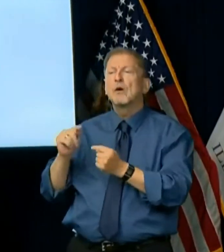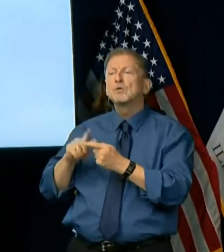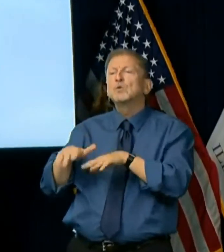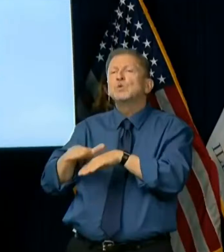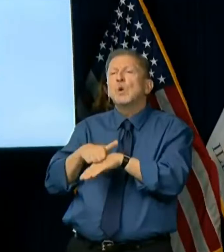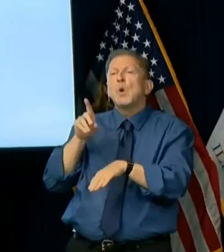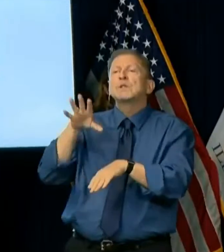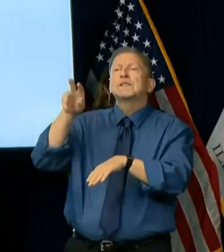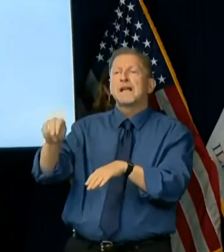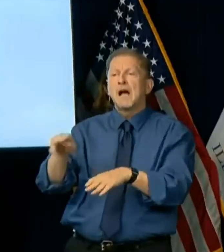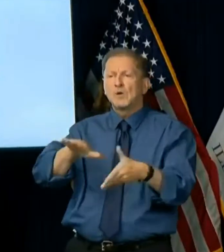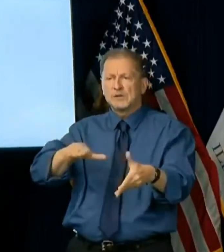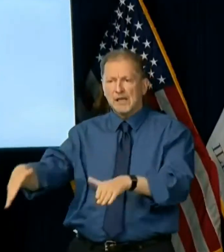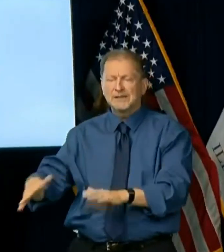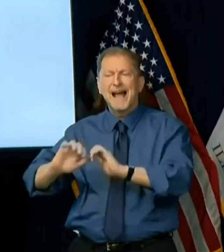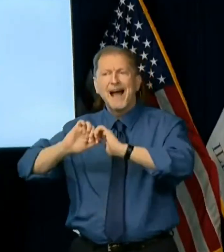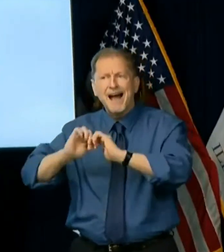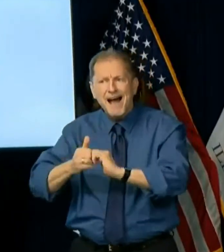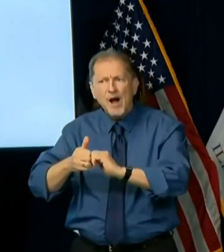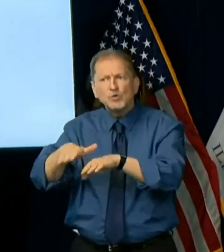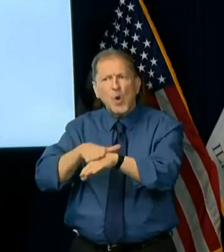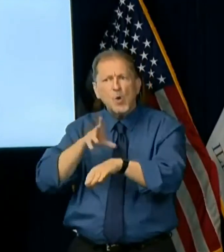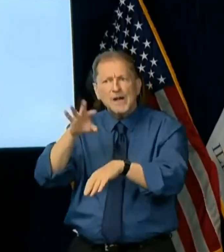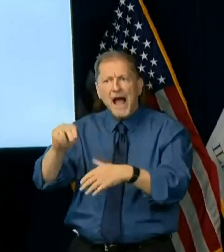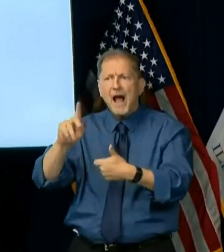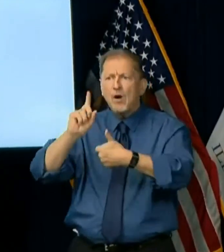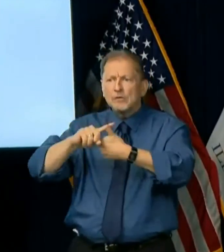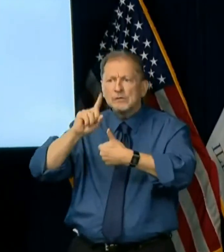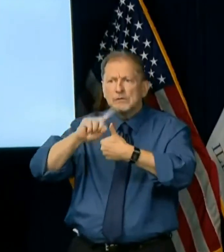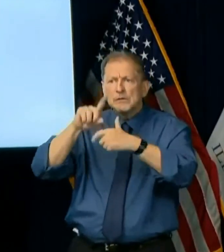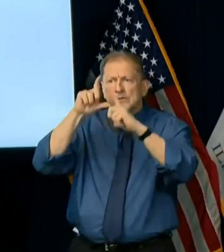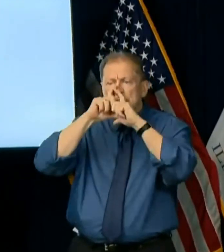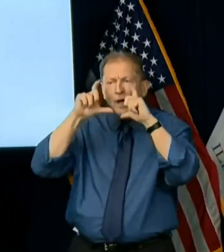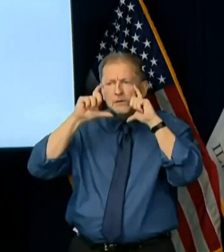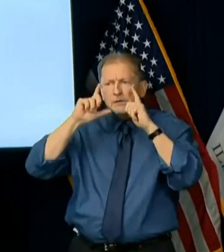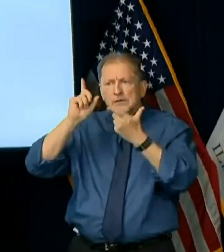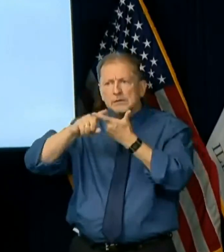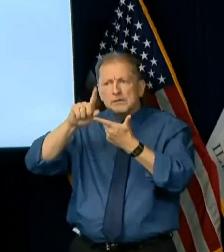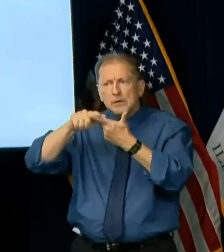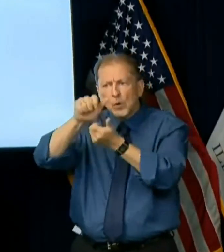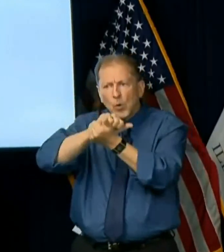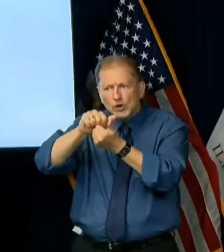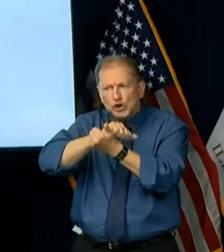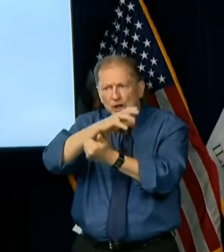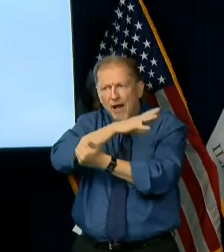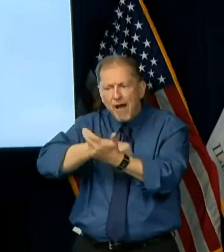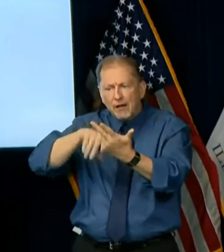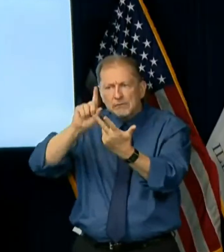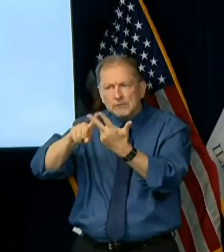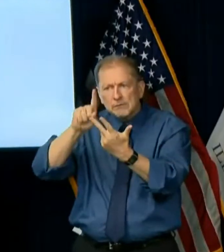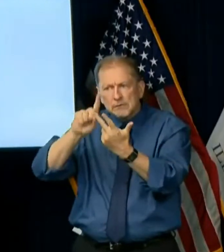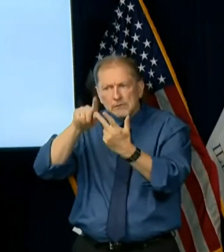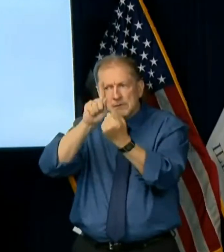And we can do that by wearing a mask, by washing our hands, and by watching our distance.